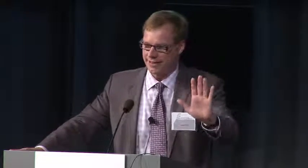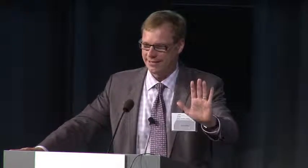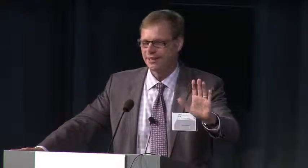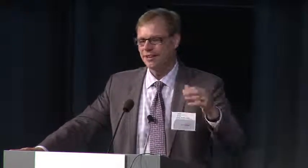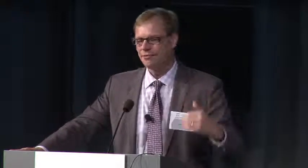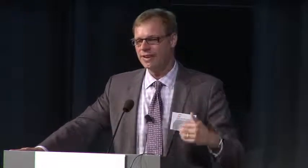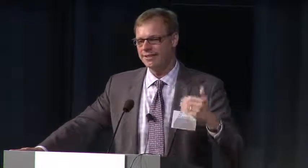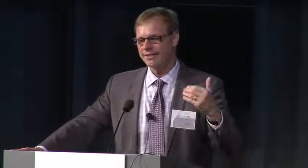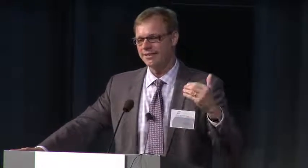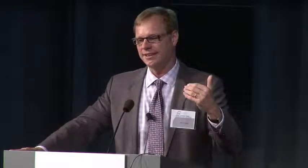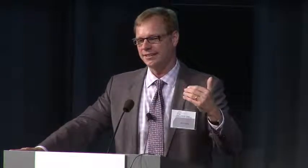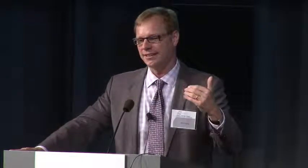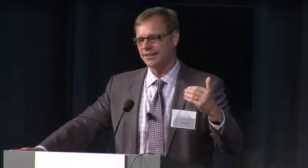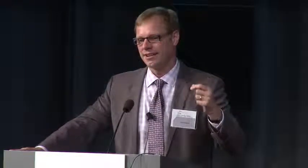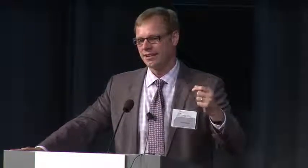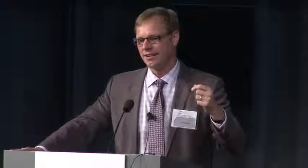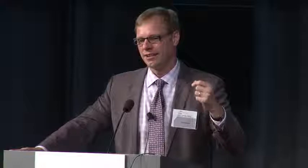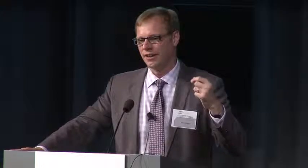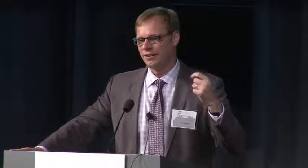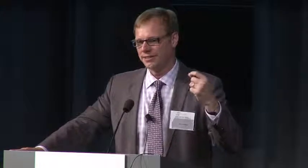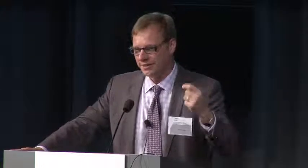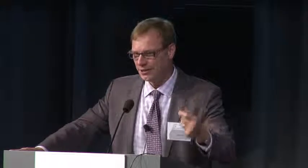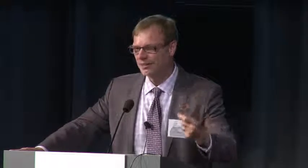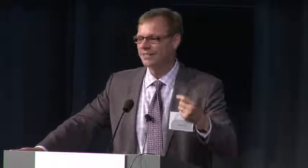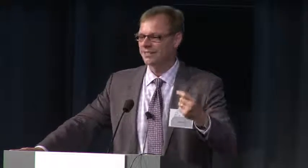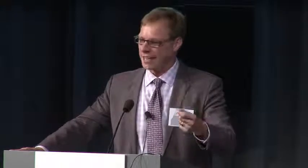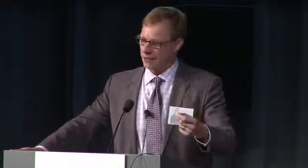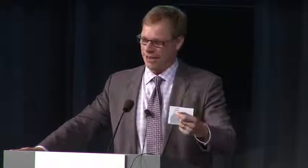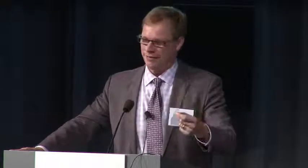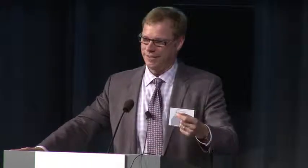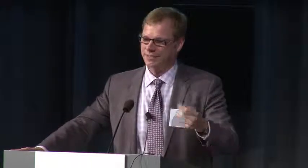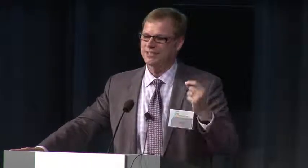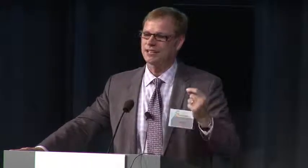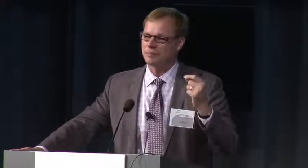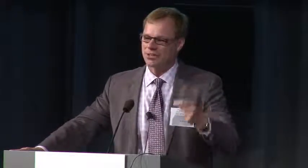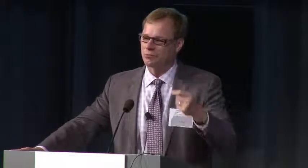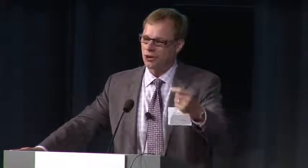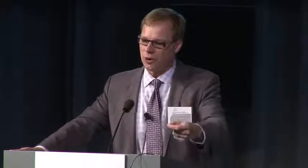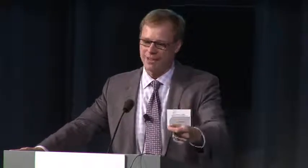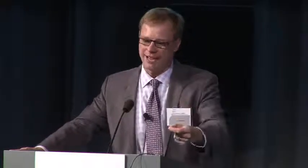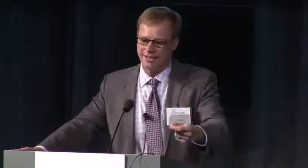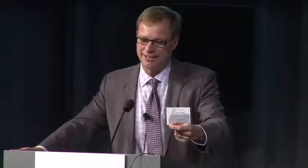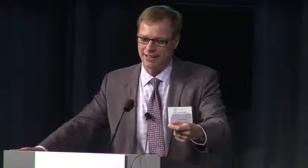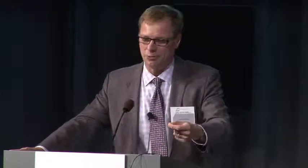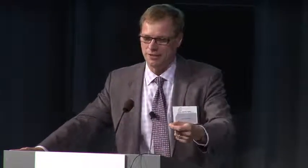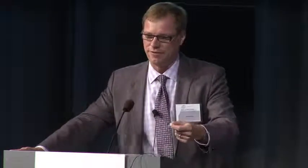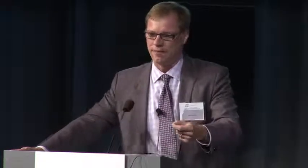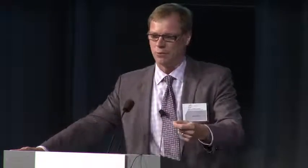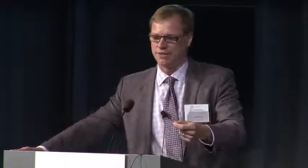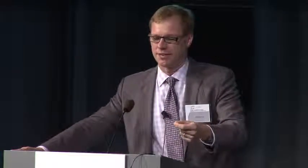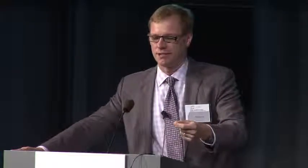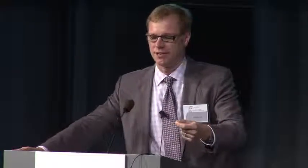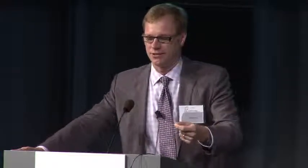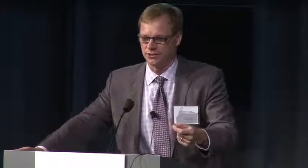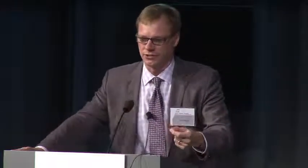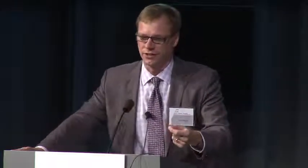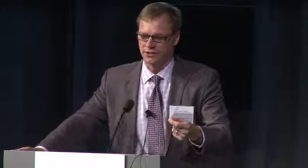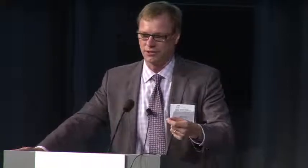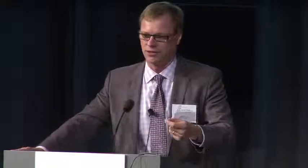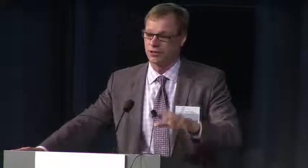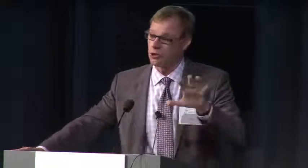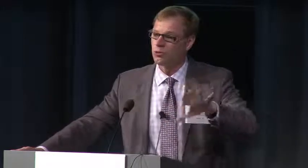so fast. Really, this is still a sine wave. It's just a much more complicated sine wave than the ones that we're